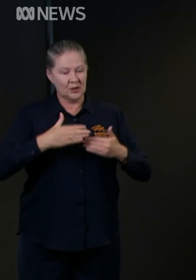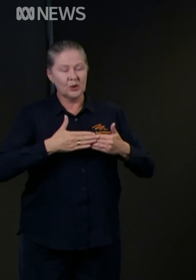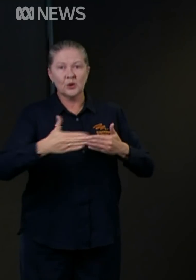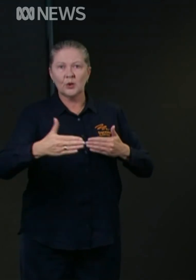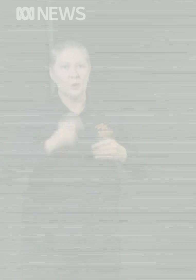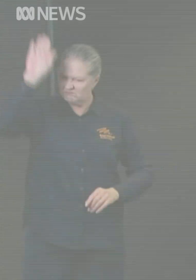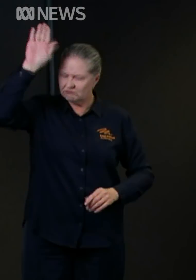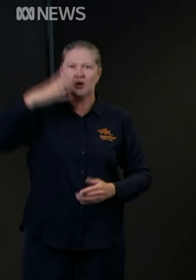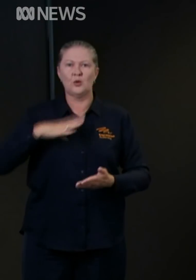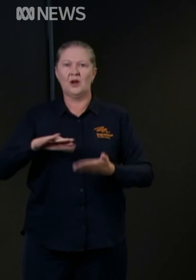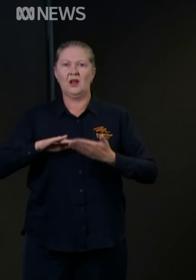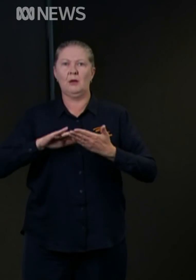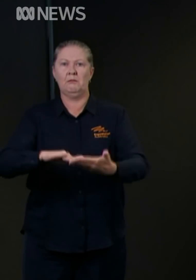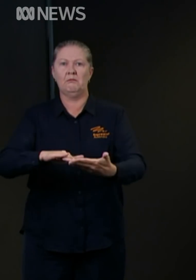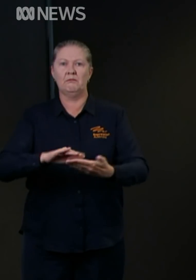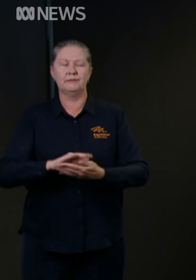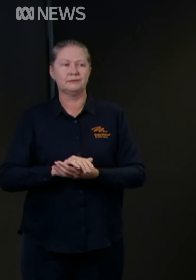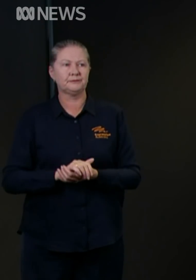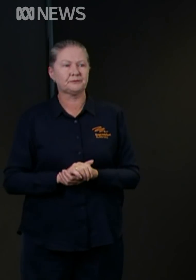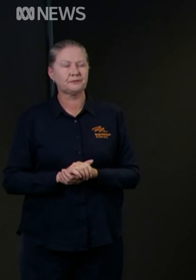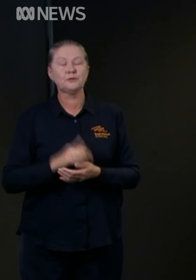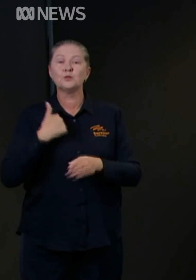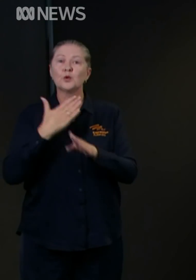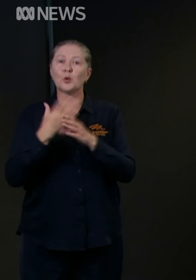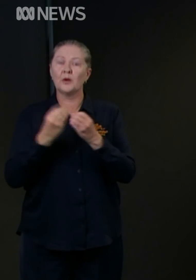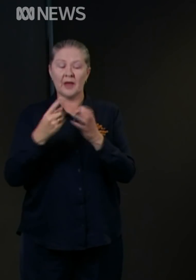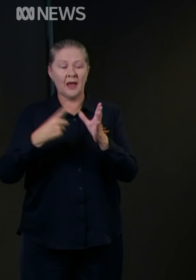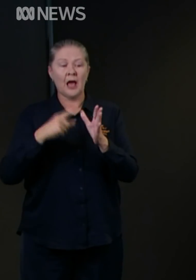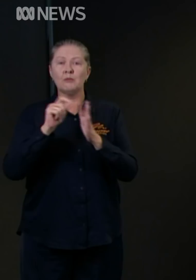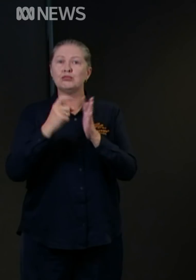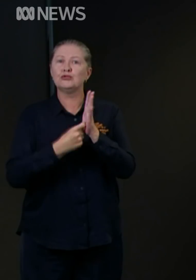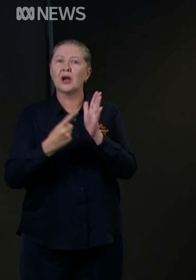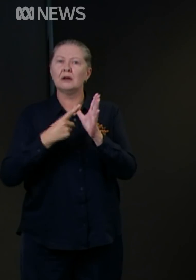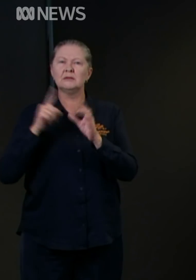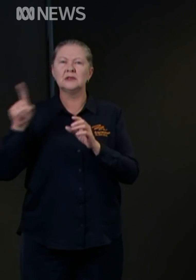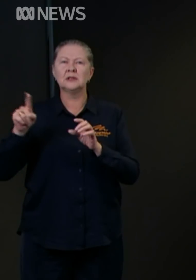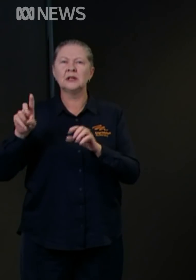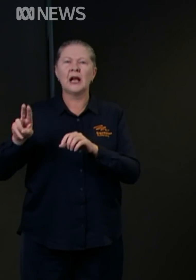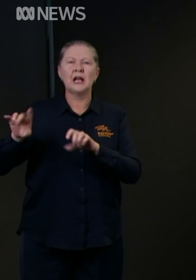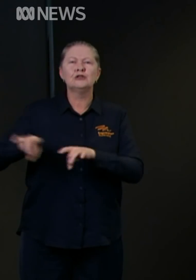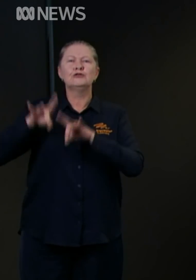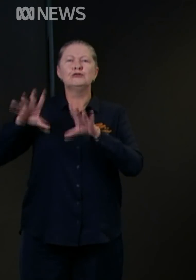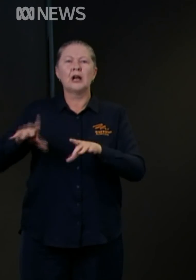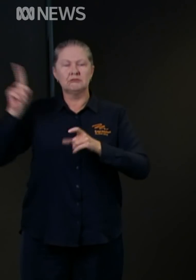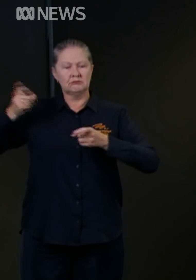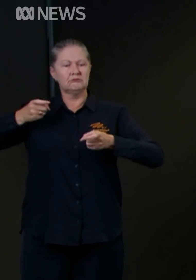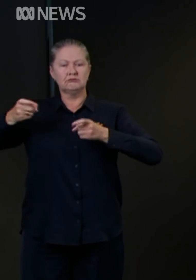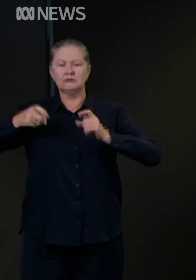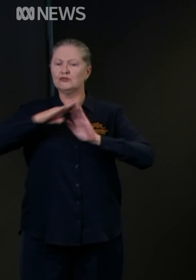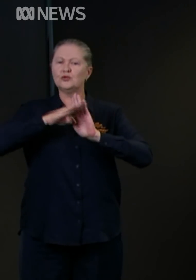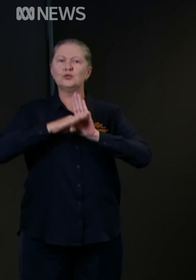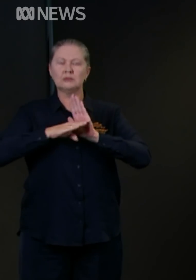very challenging period. We have worked very closely with APRA as the national regulator to ensure that they are